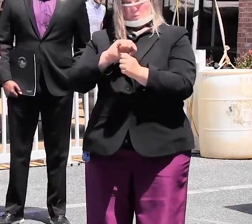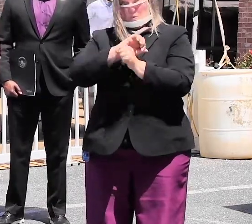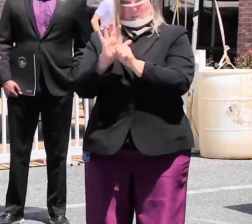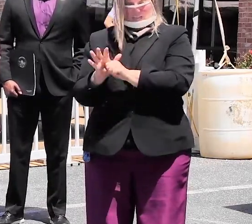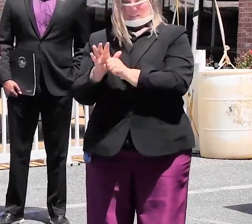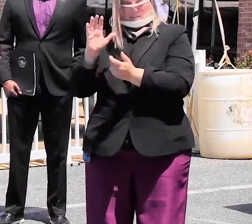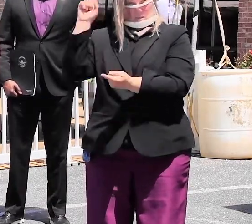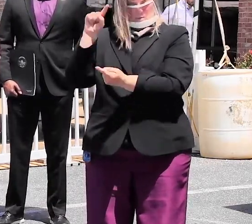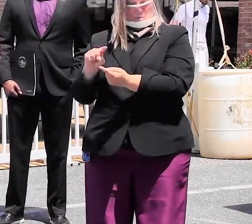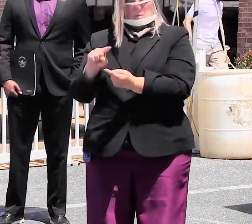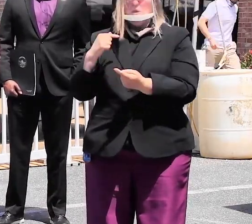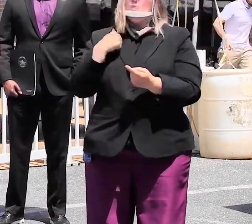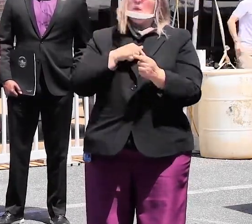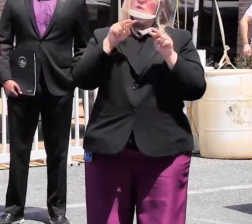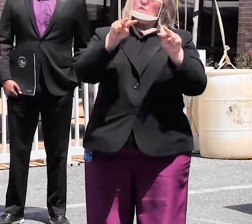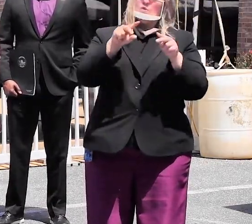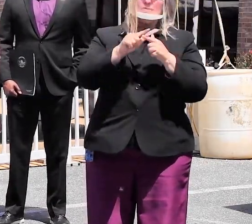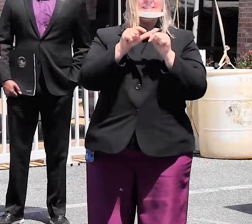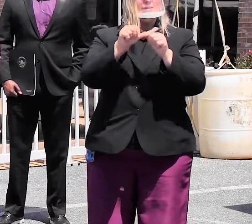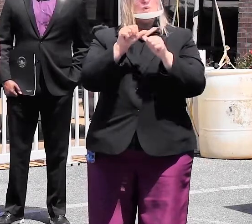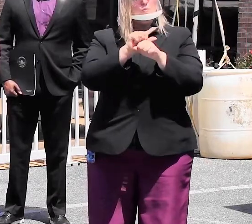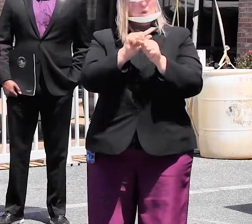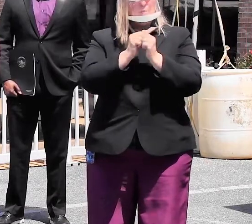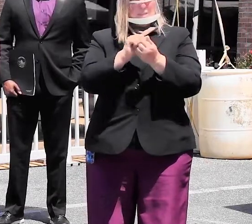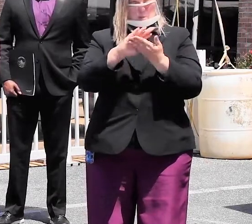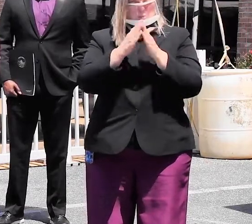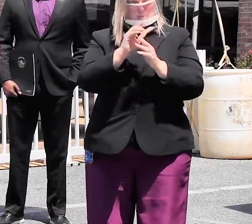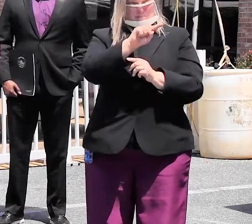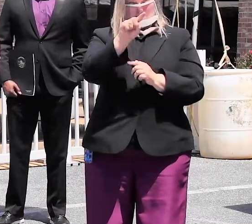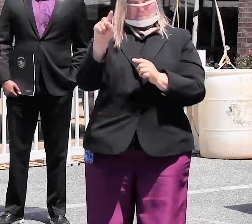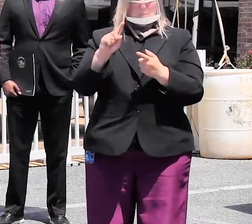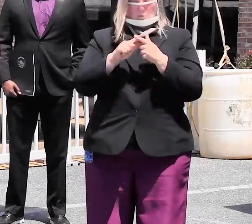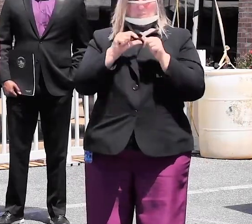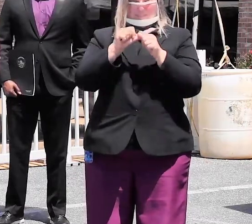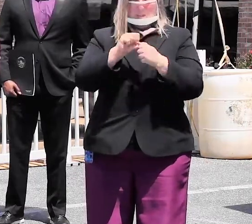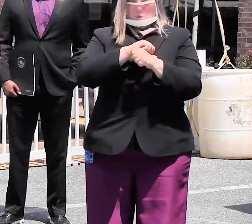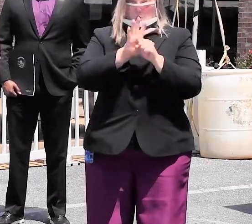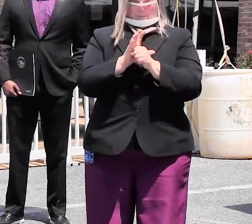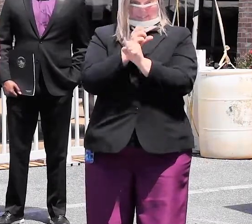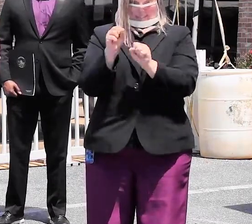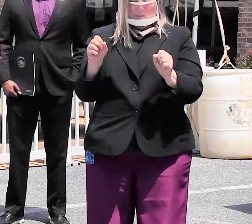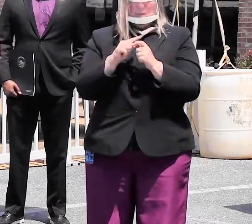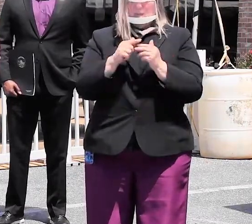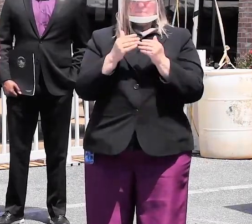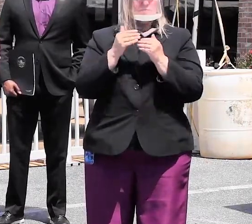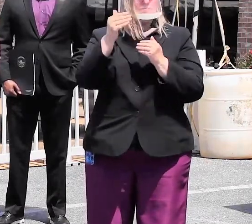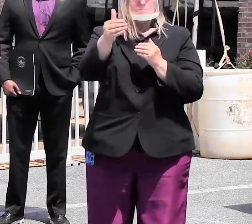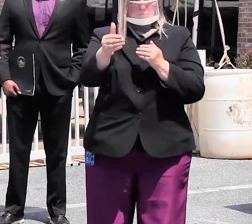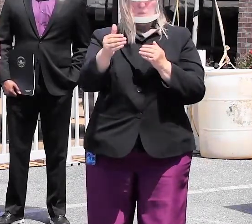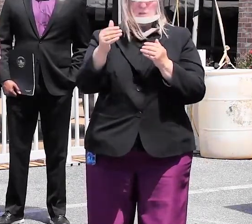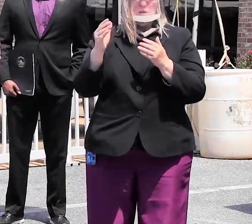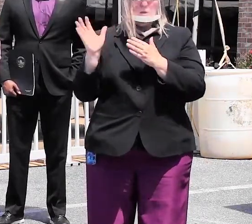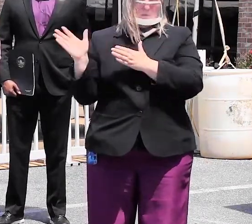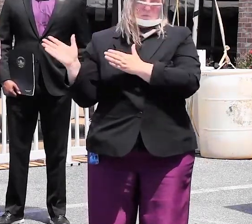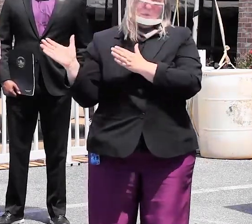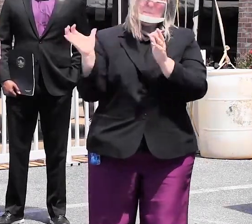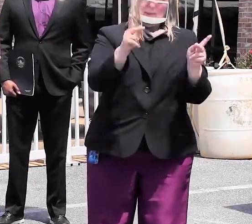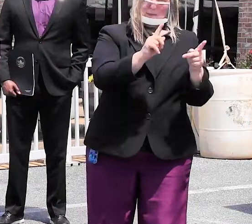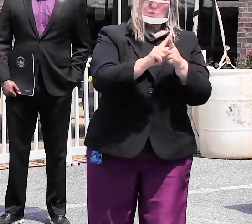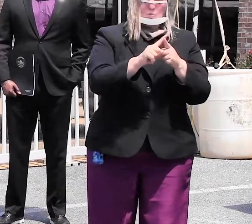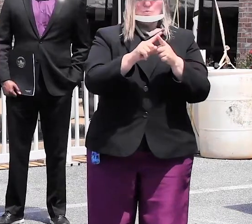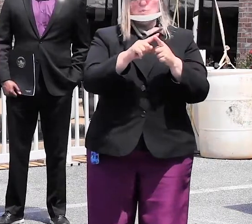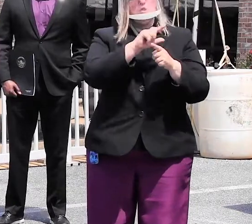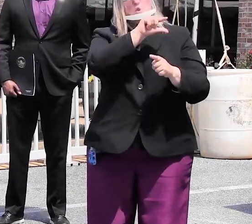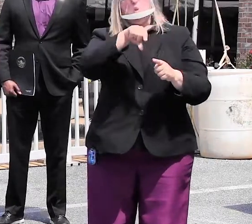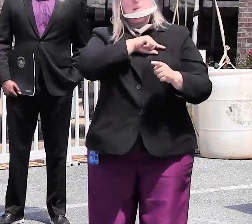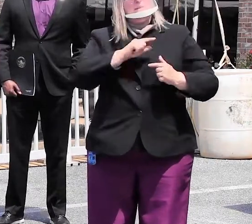forward to continuing to work with our communities to stay COVID safe and moving forward towards the full return to the quality